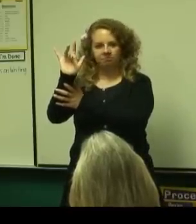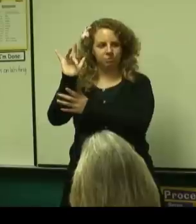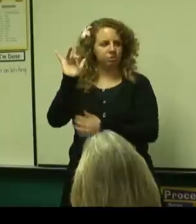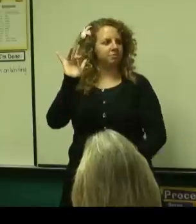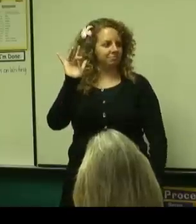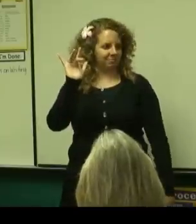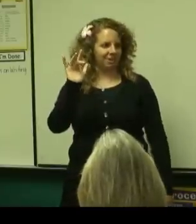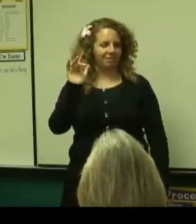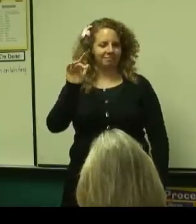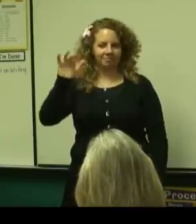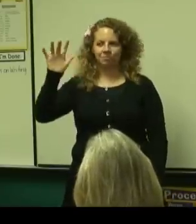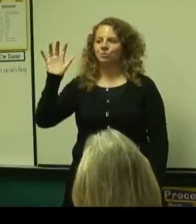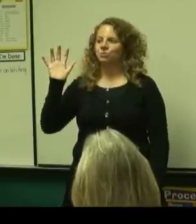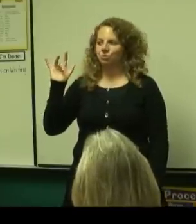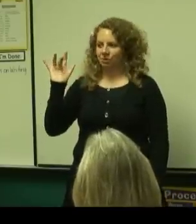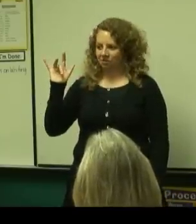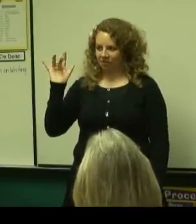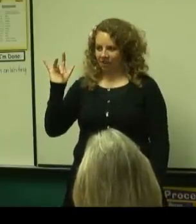So, okay. So 25